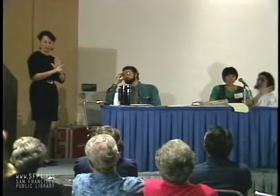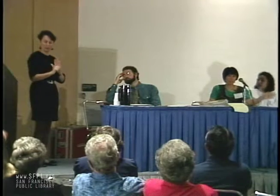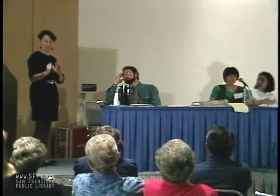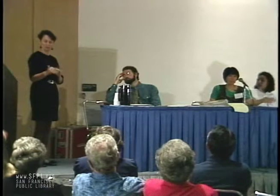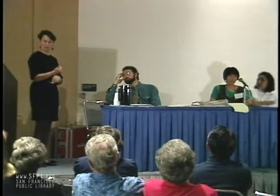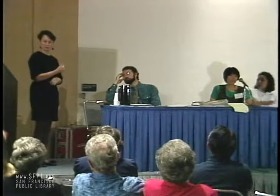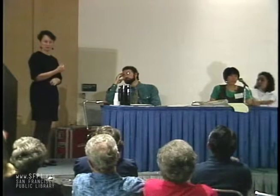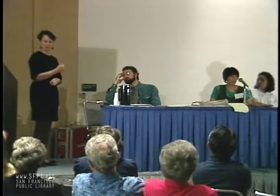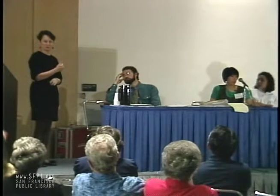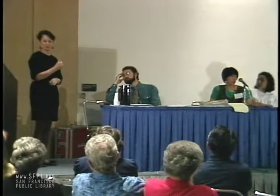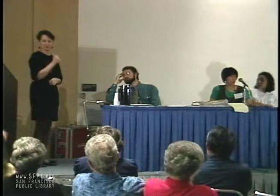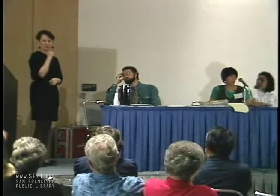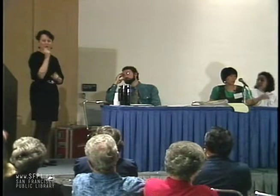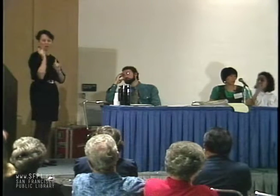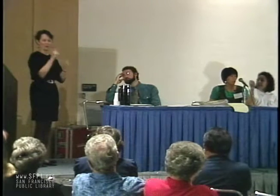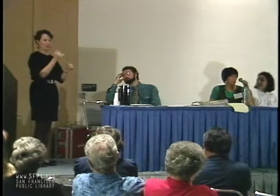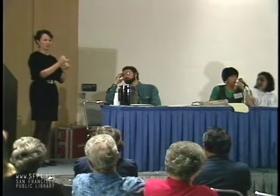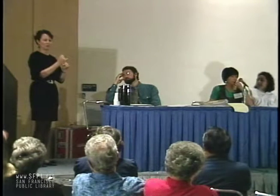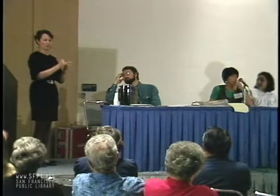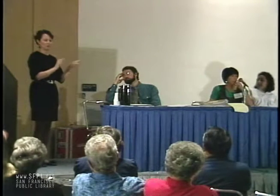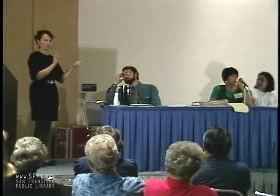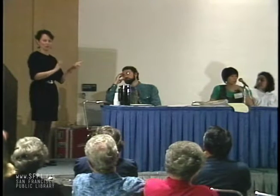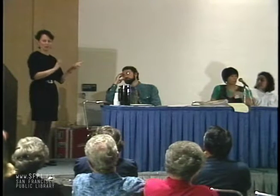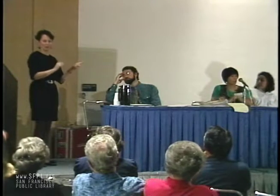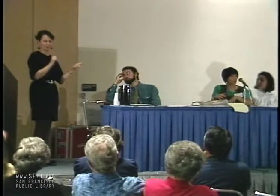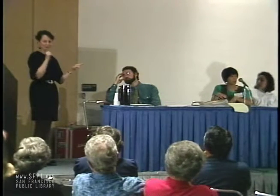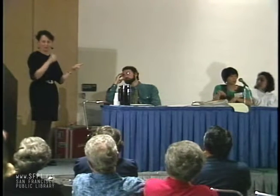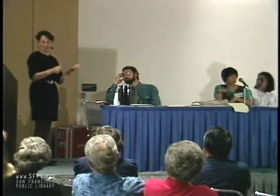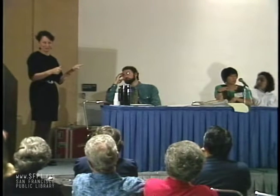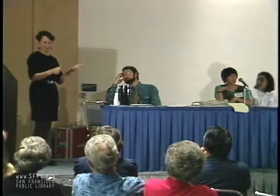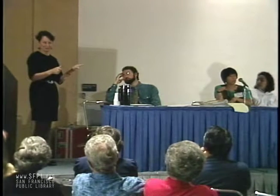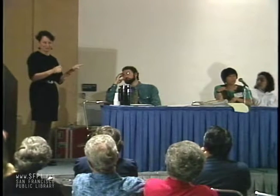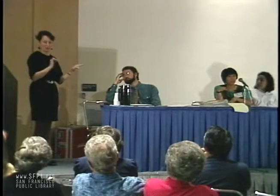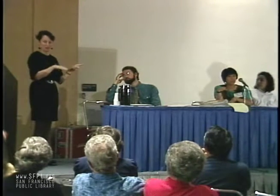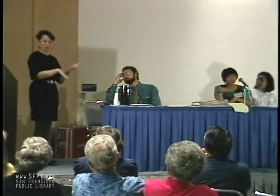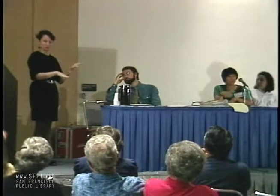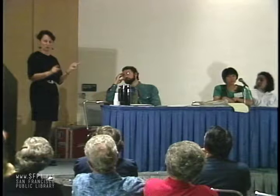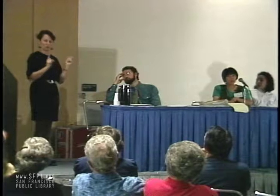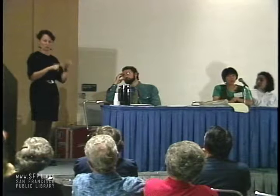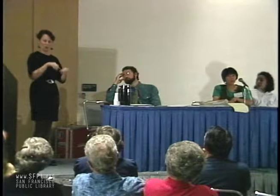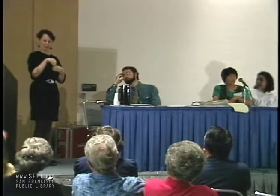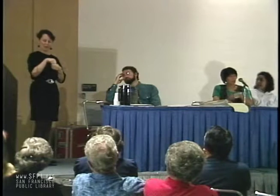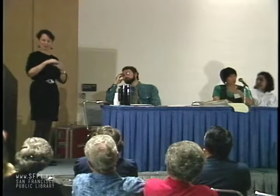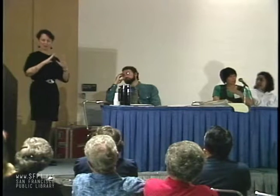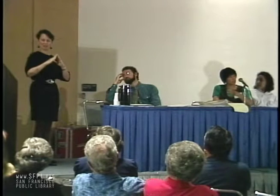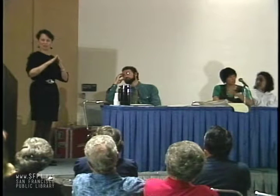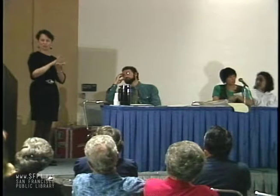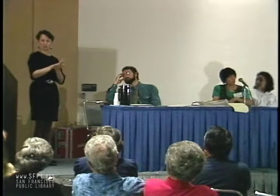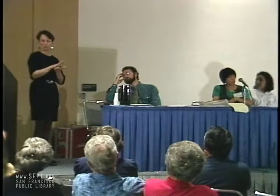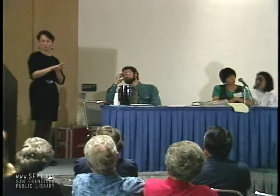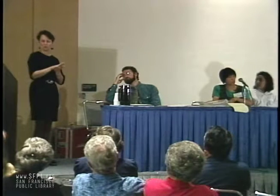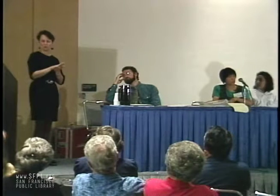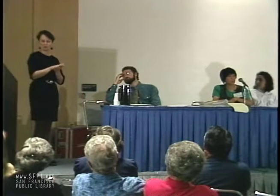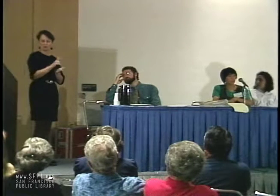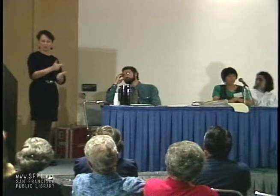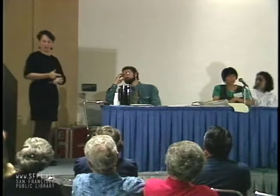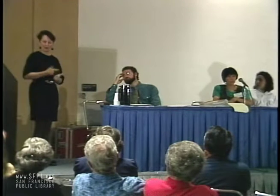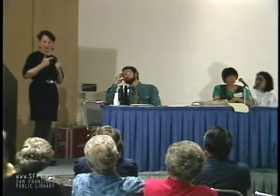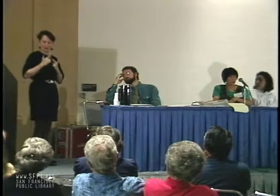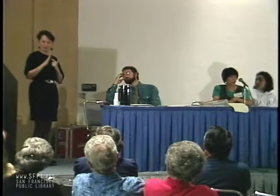to our school for the deaf, which is down in Fremont. But they are going to the inner city schools, they're living in their communities, they're in their homes,